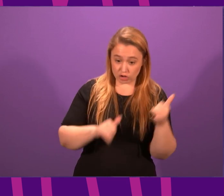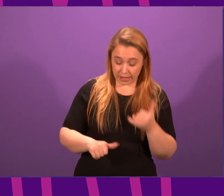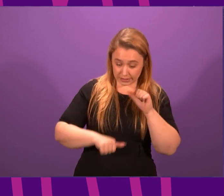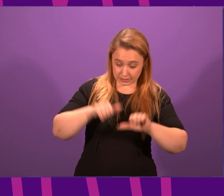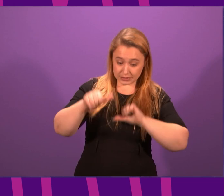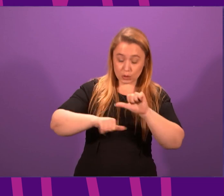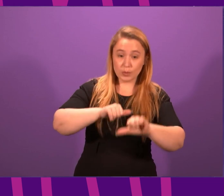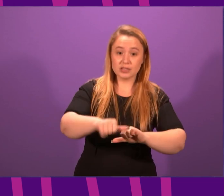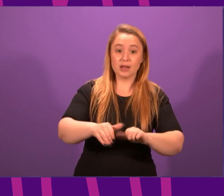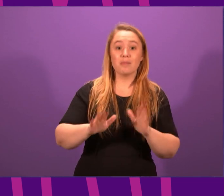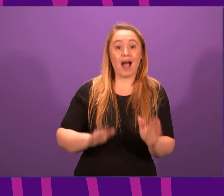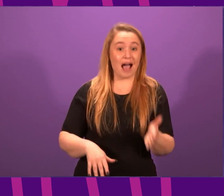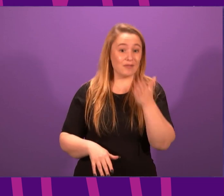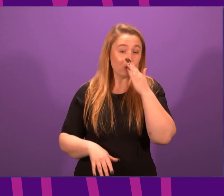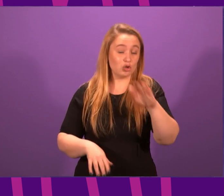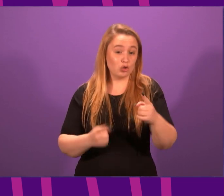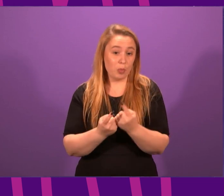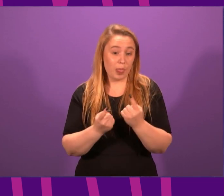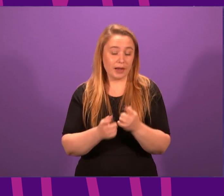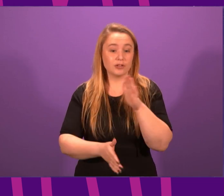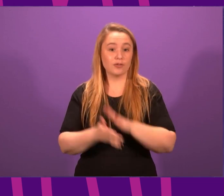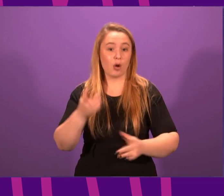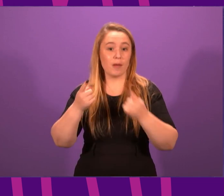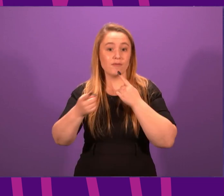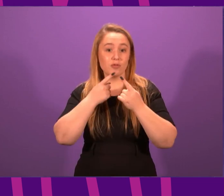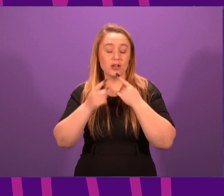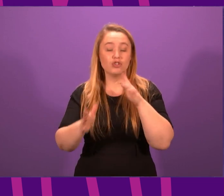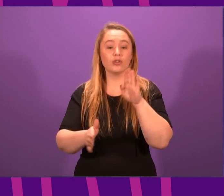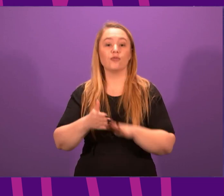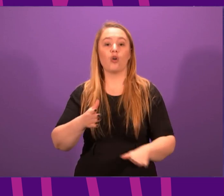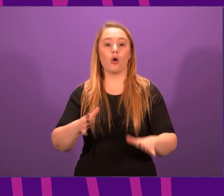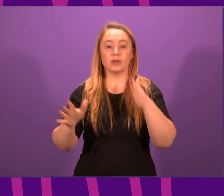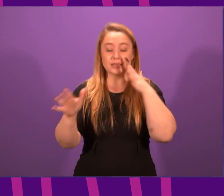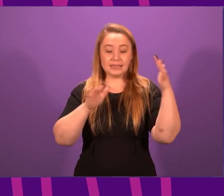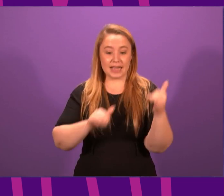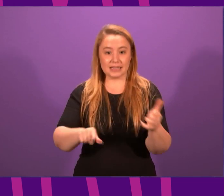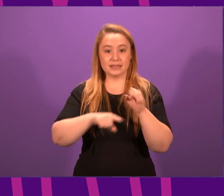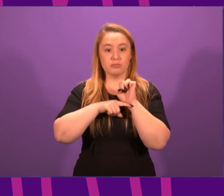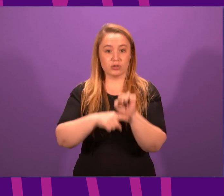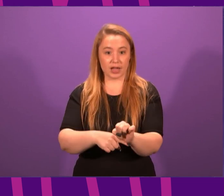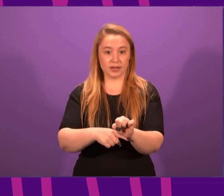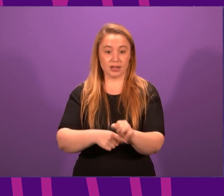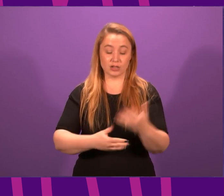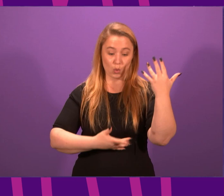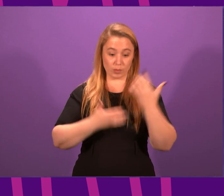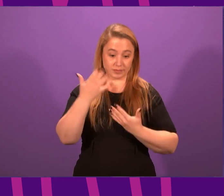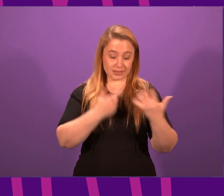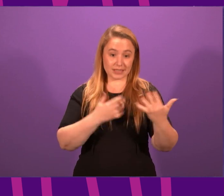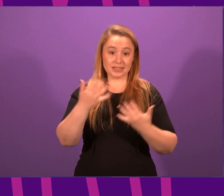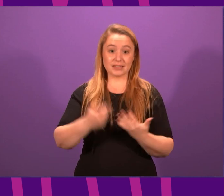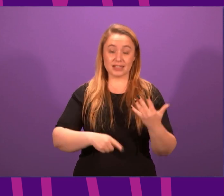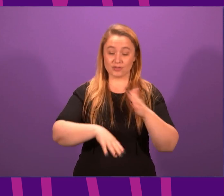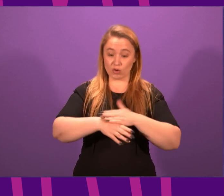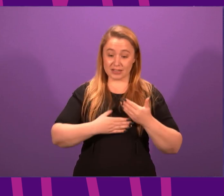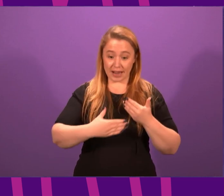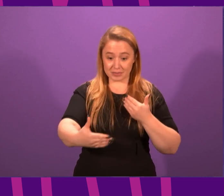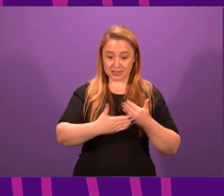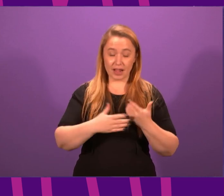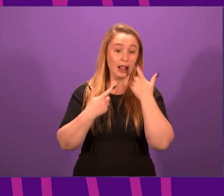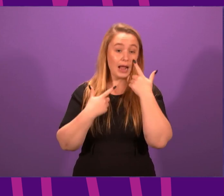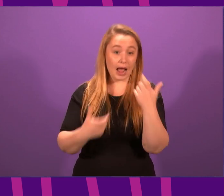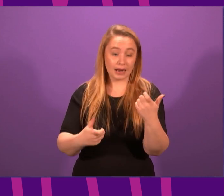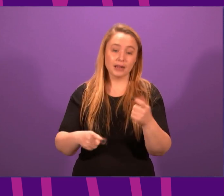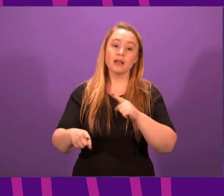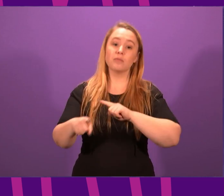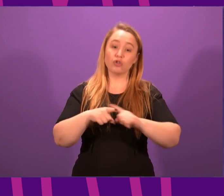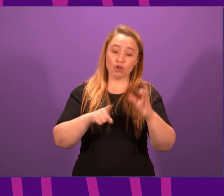we have to make assumptions based on the information that comes through Test and Protect. So some of this data can't be provided in that timescale, but we are working to provide